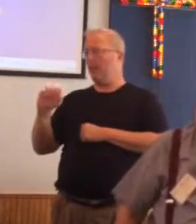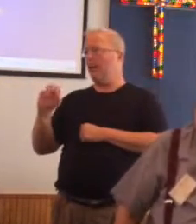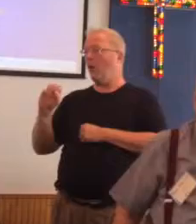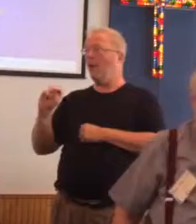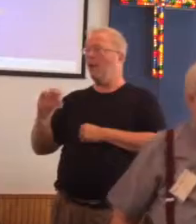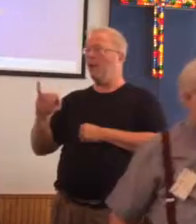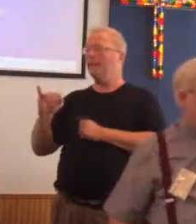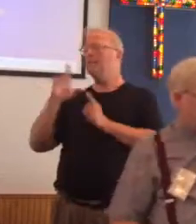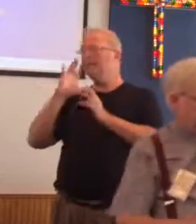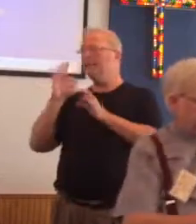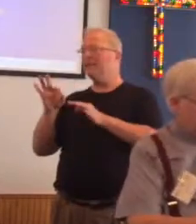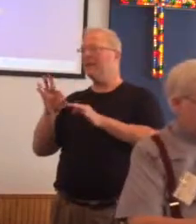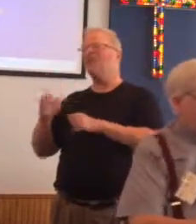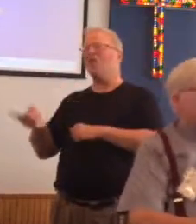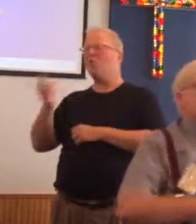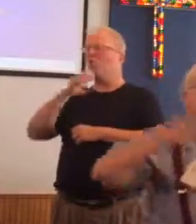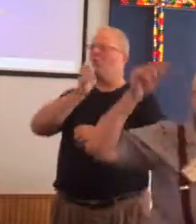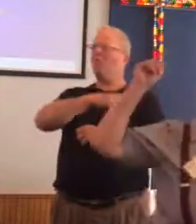along.